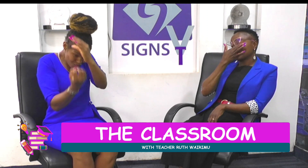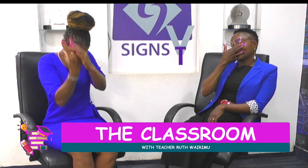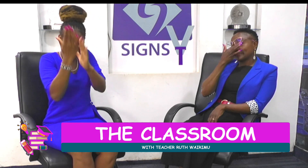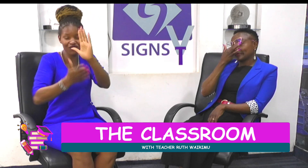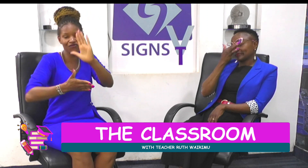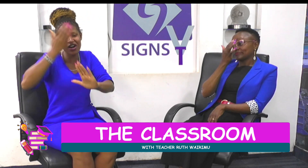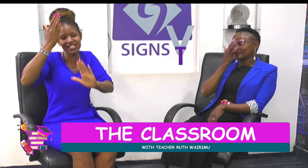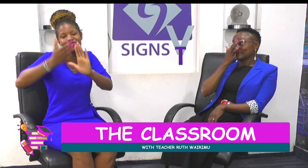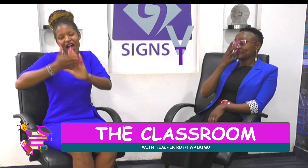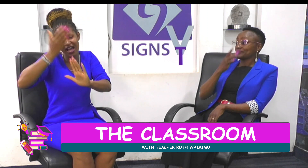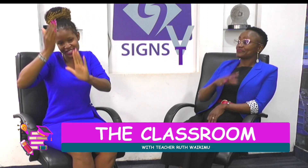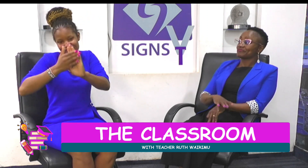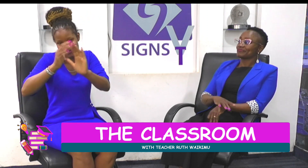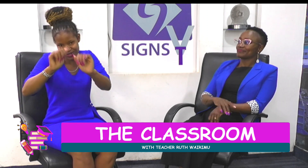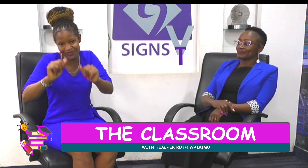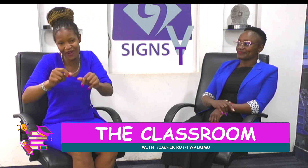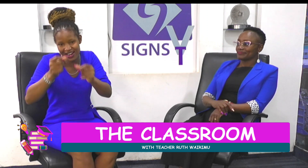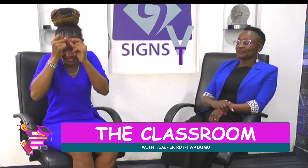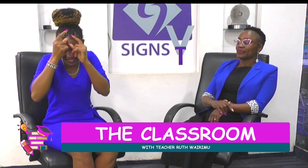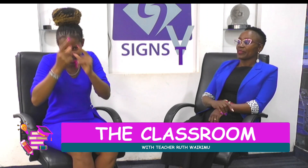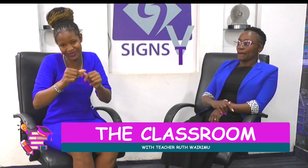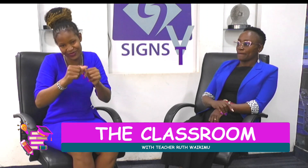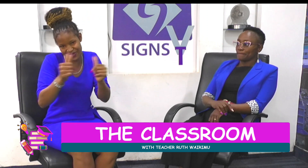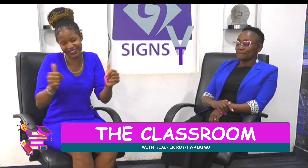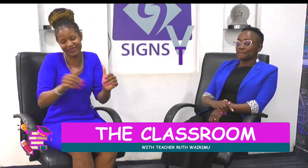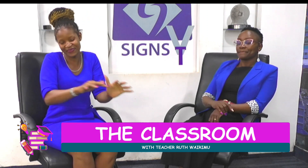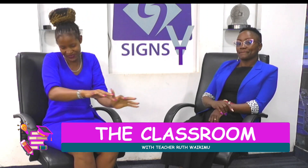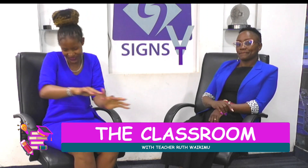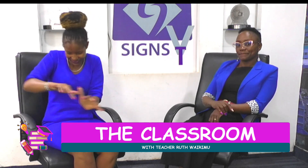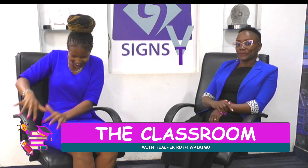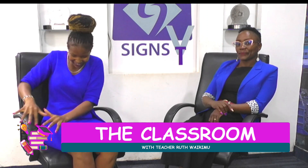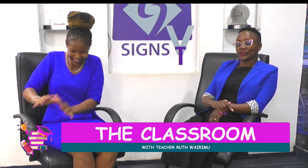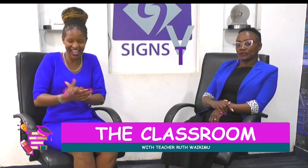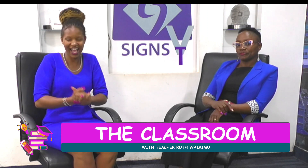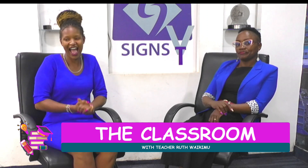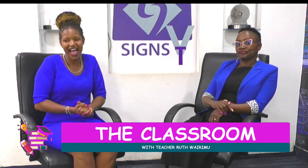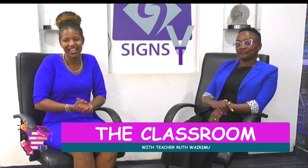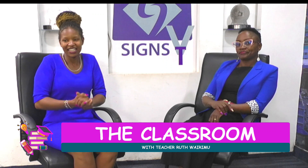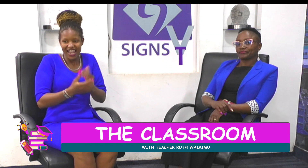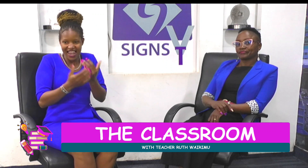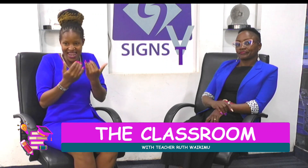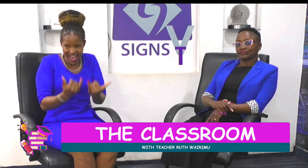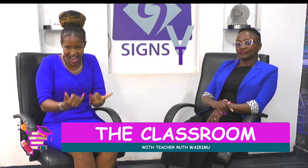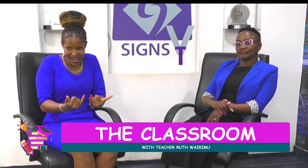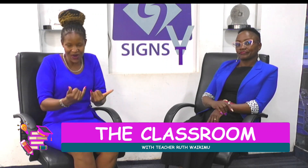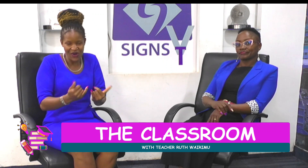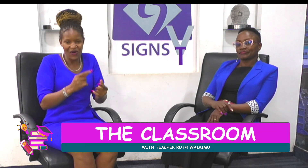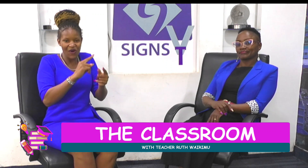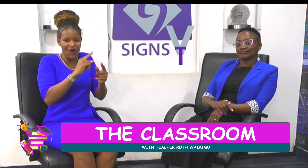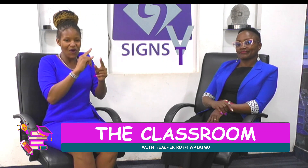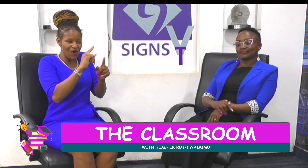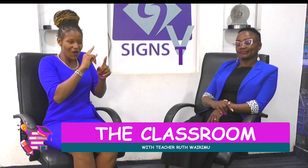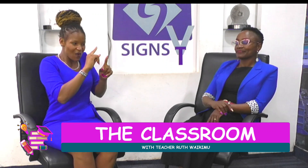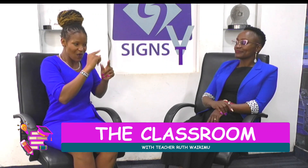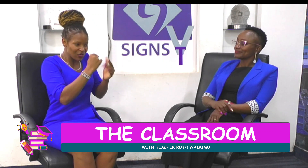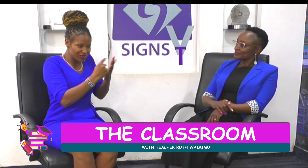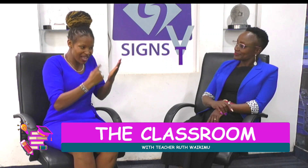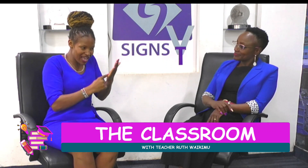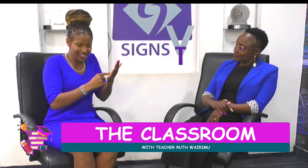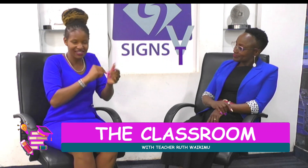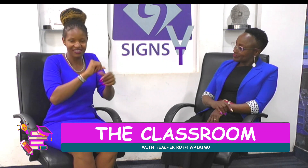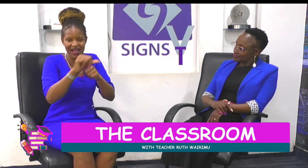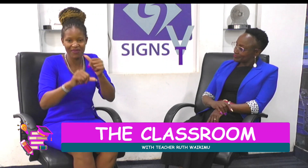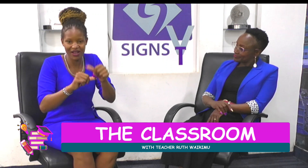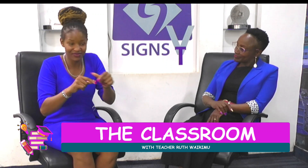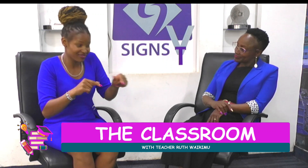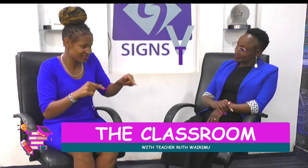and developed, and I believe you two are following so that you two can be able to pick up as fast as she has as well.